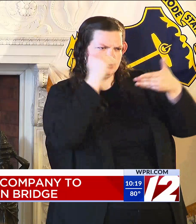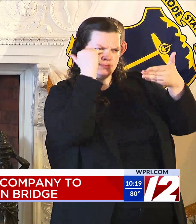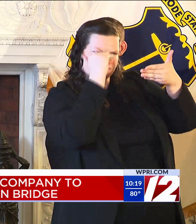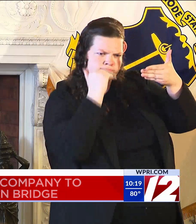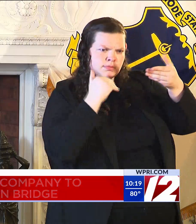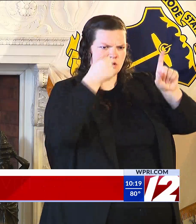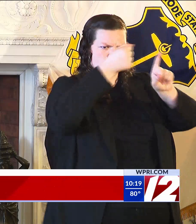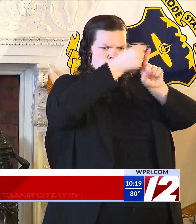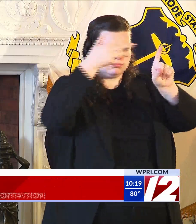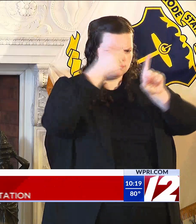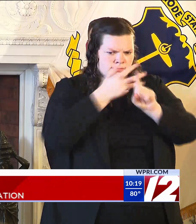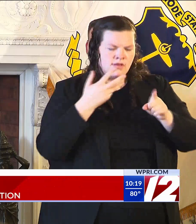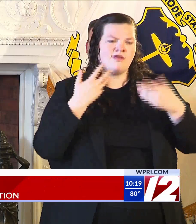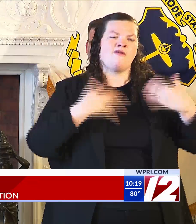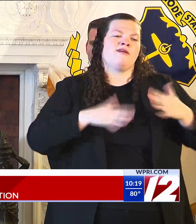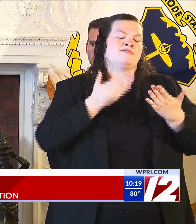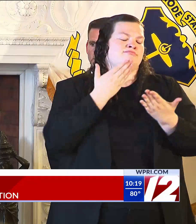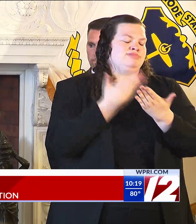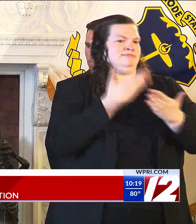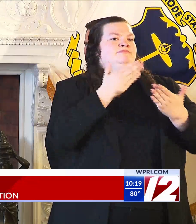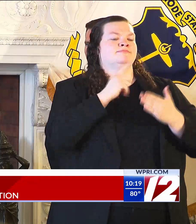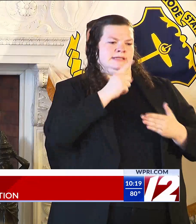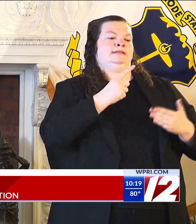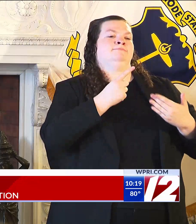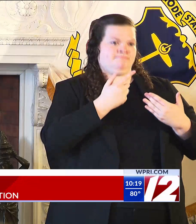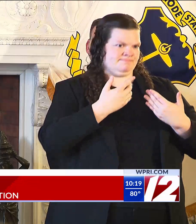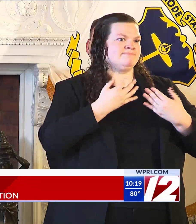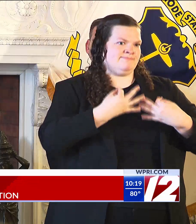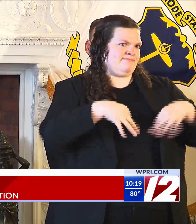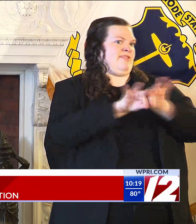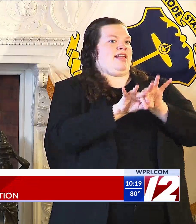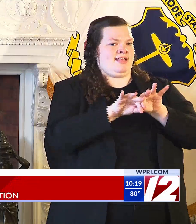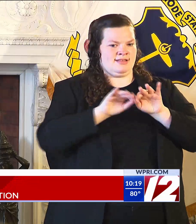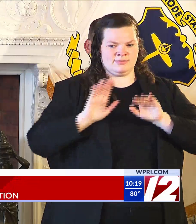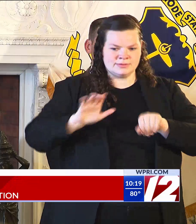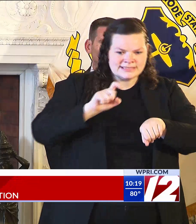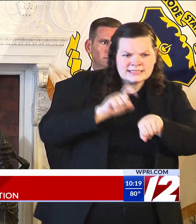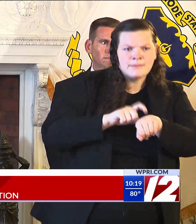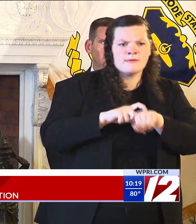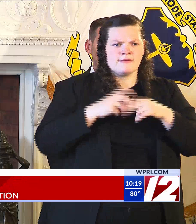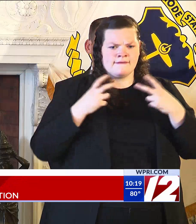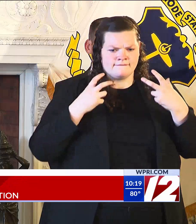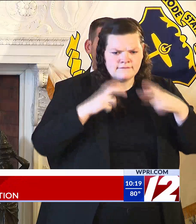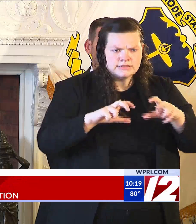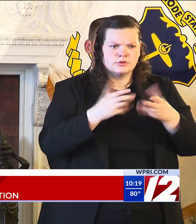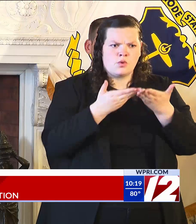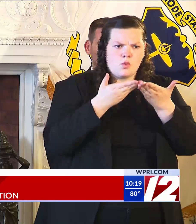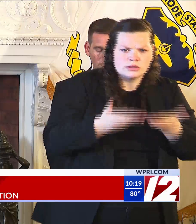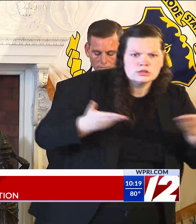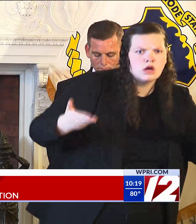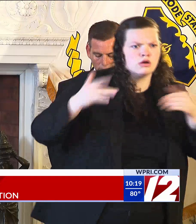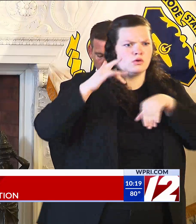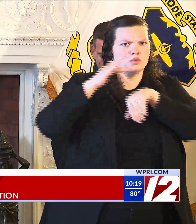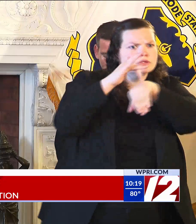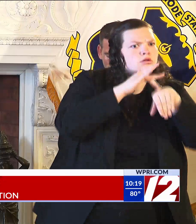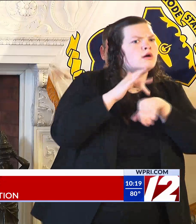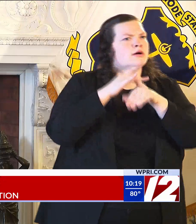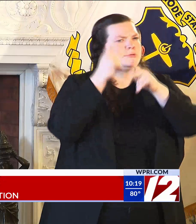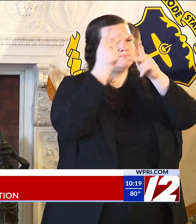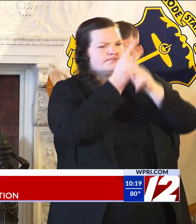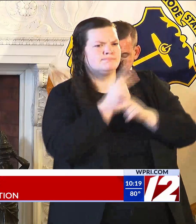us, that a tremendous amount of time and resources went into putting forth